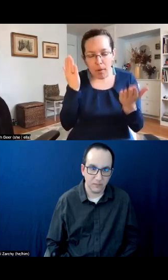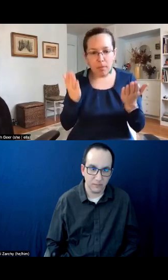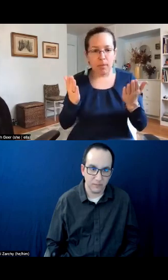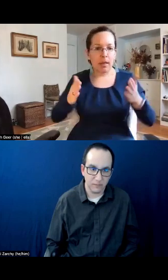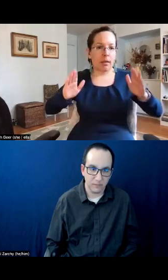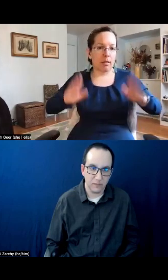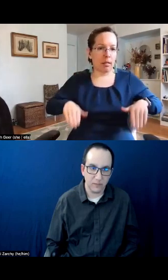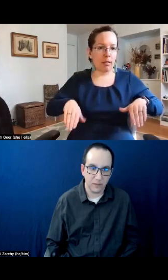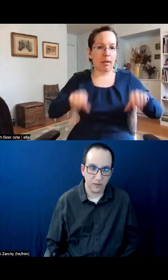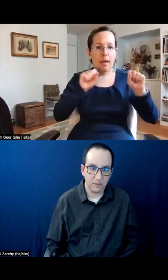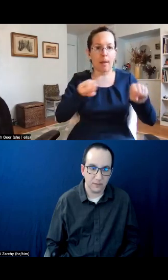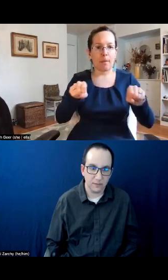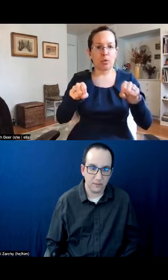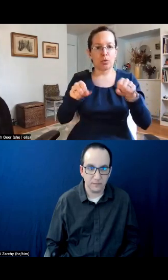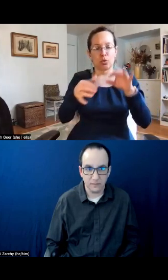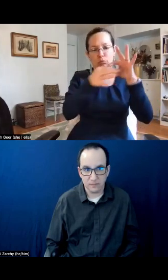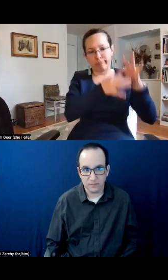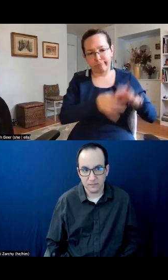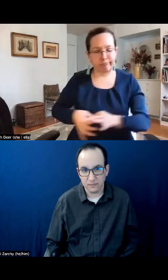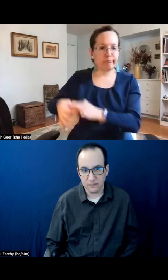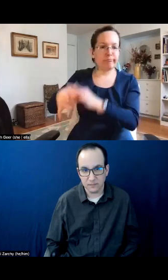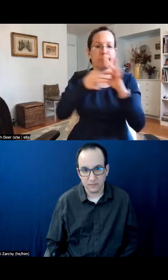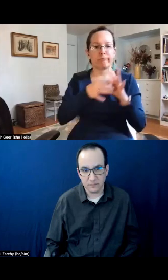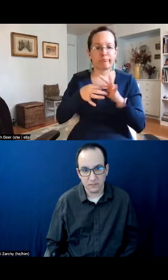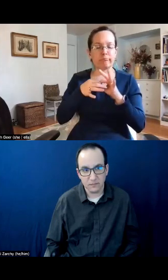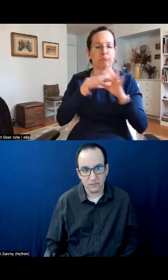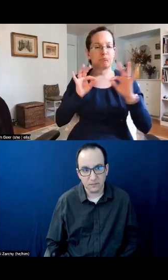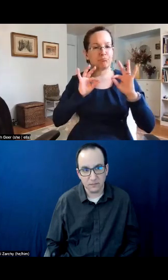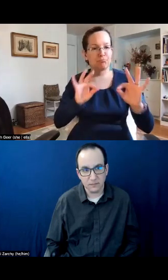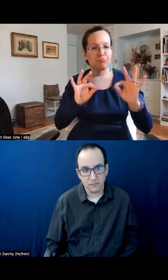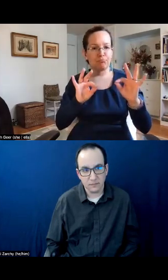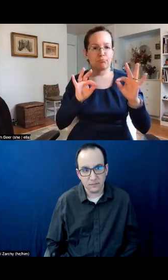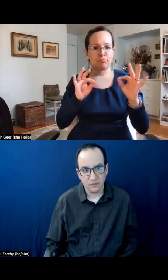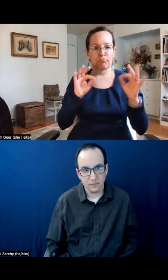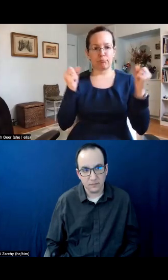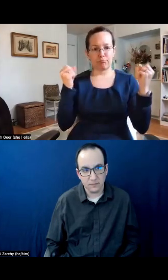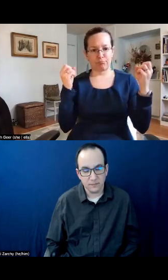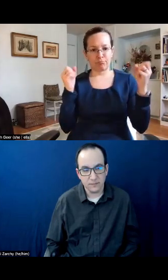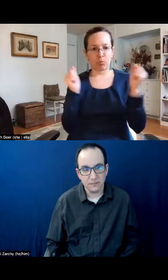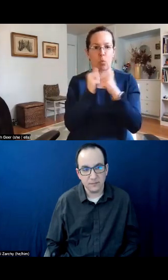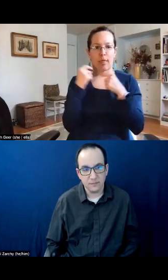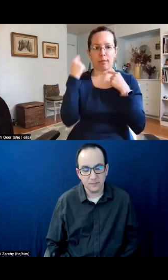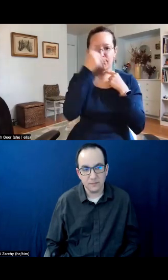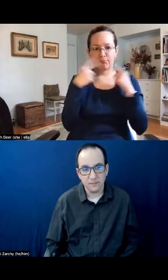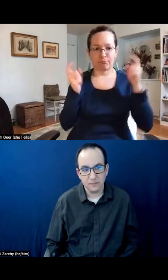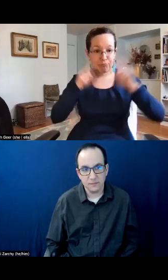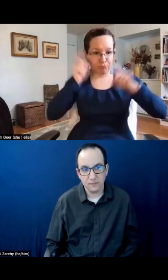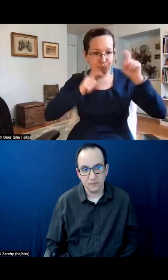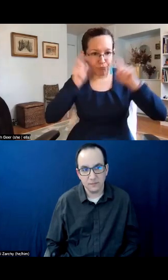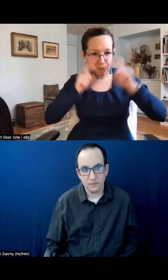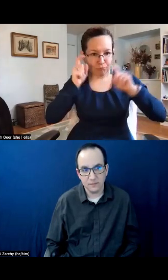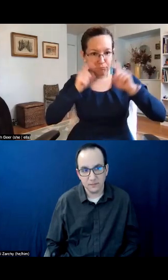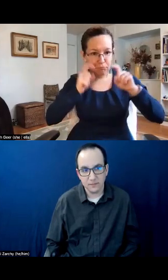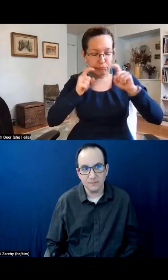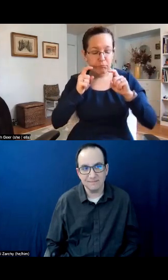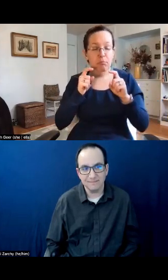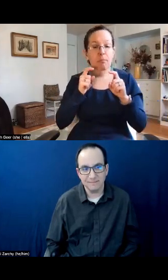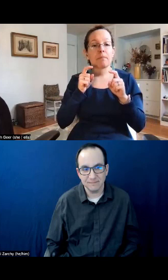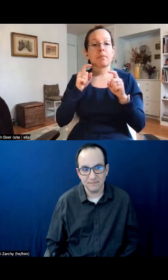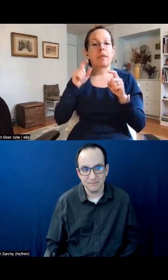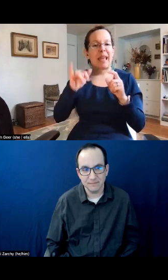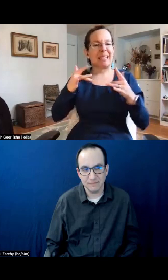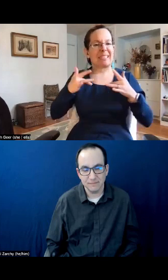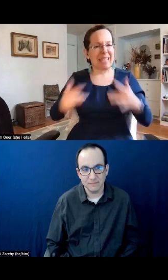from deaf households where they're exposed to this language in a meaningful way from birth, most of these kids are going